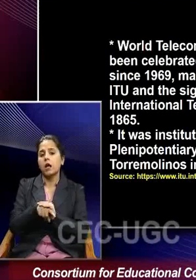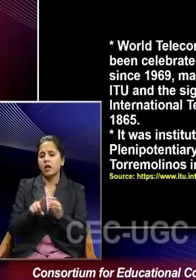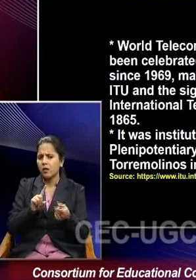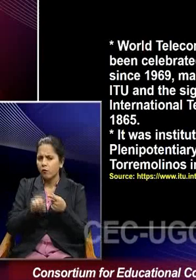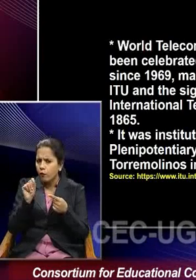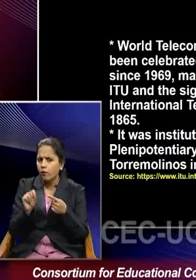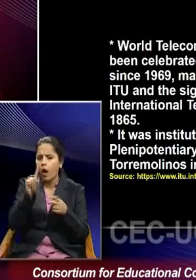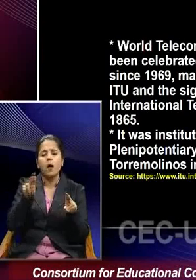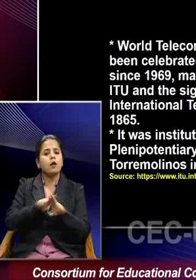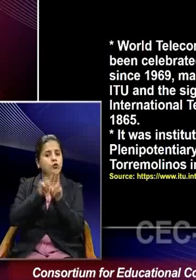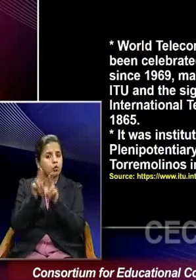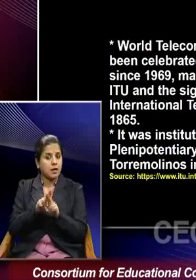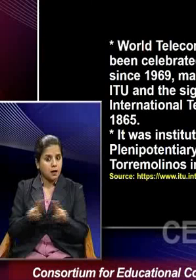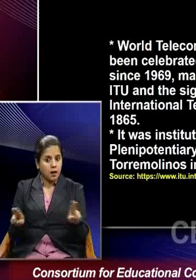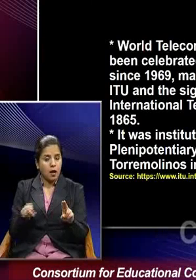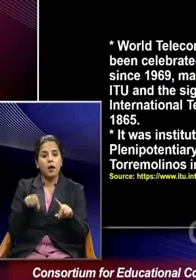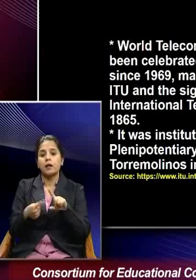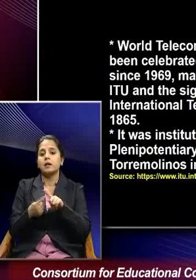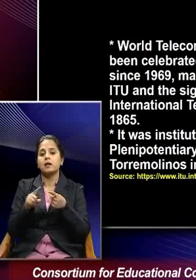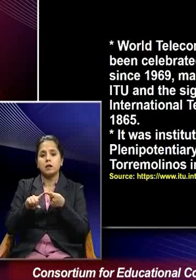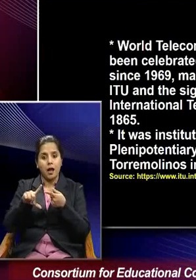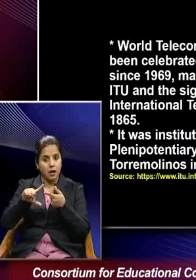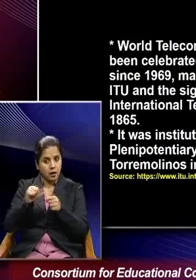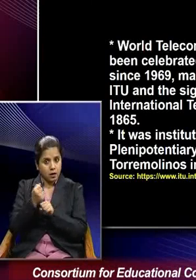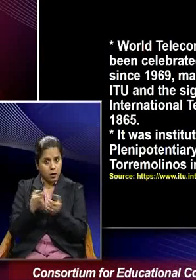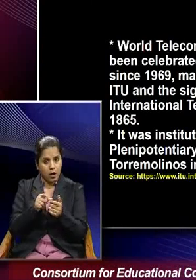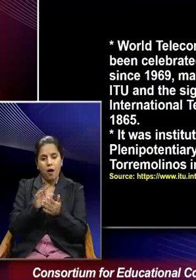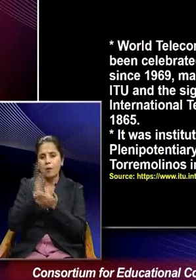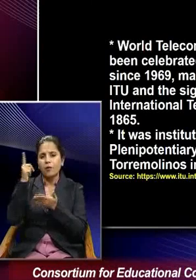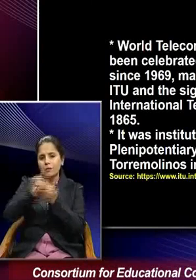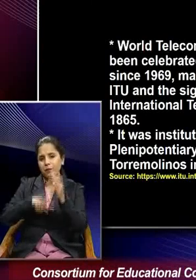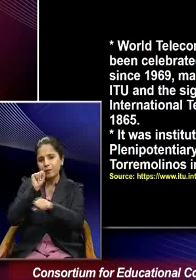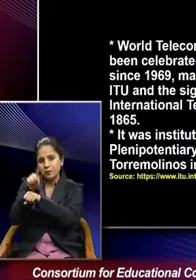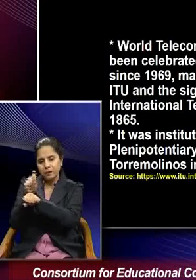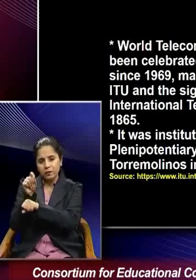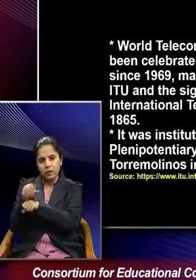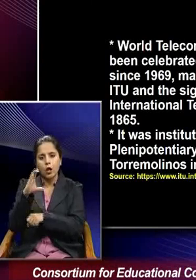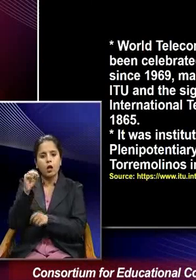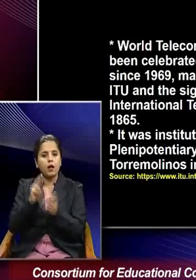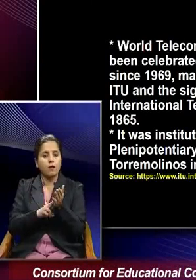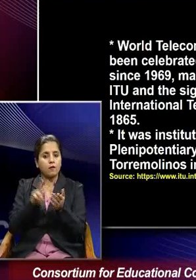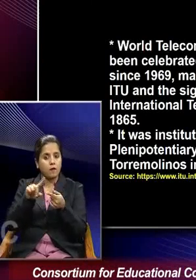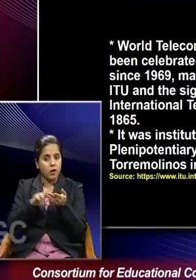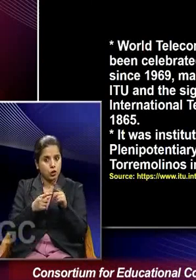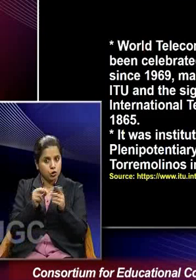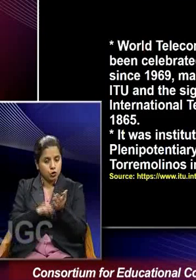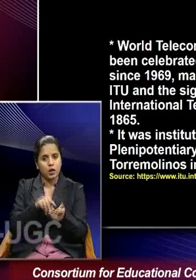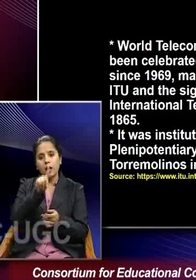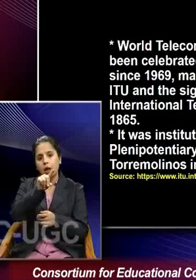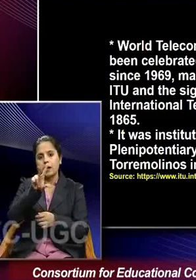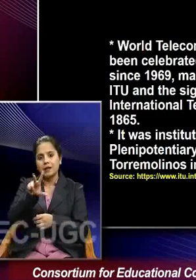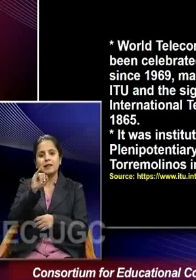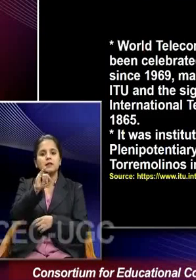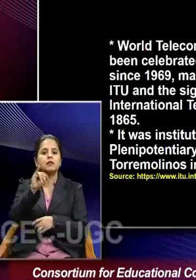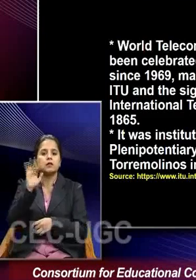first International Telegraph Convention in 1865. It was instituted by